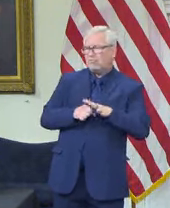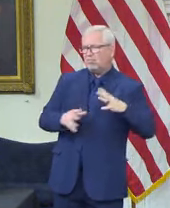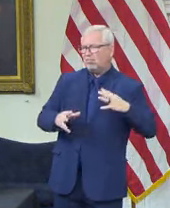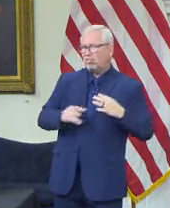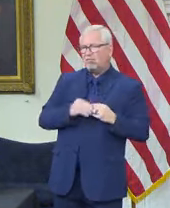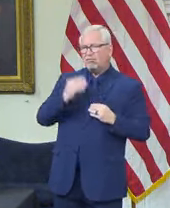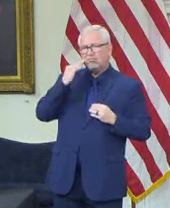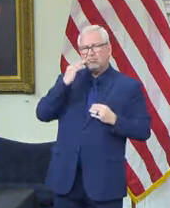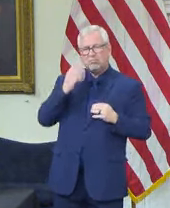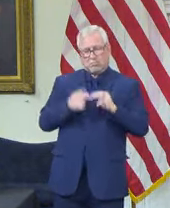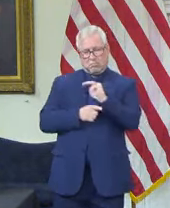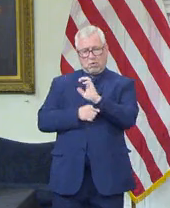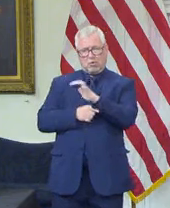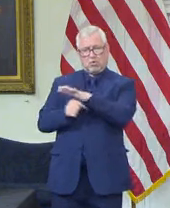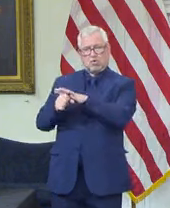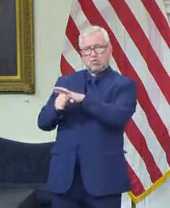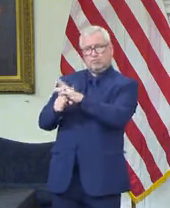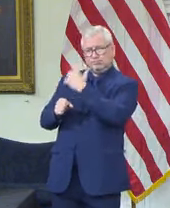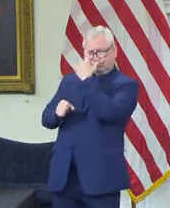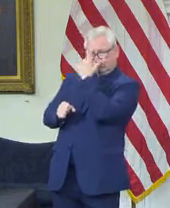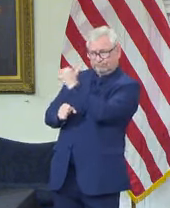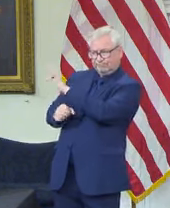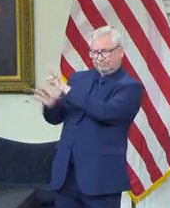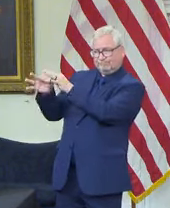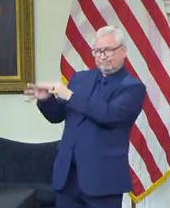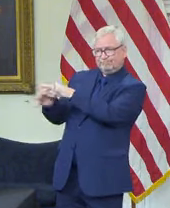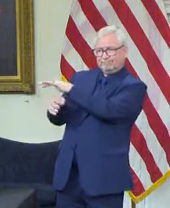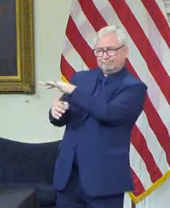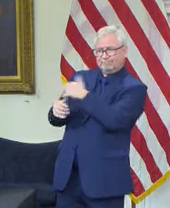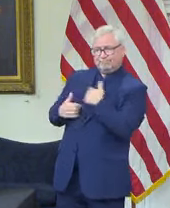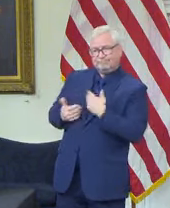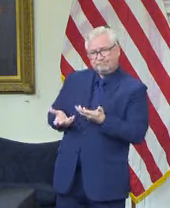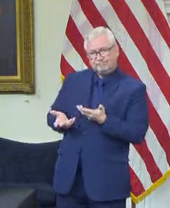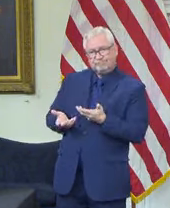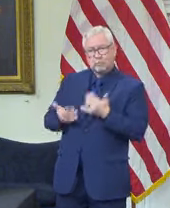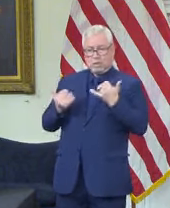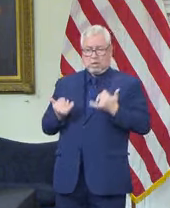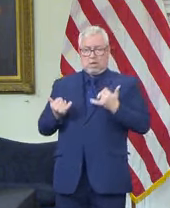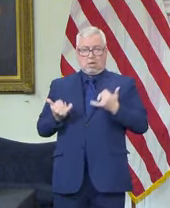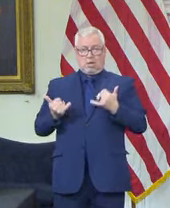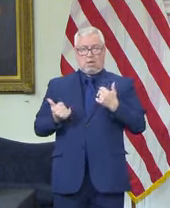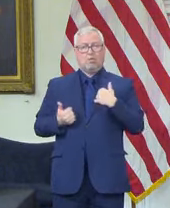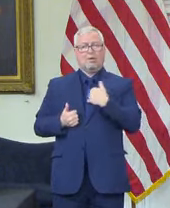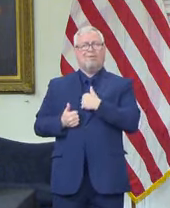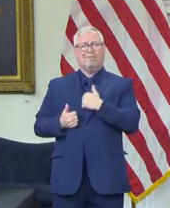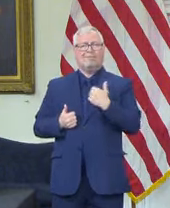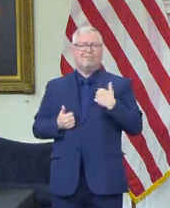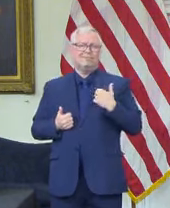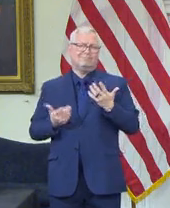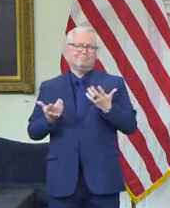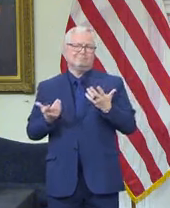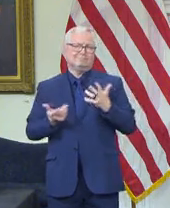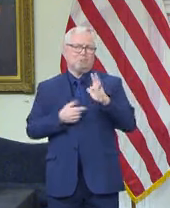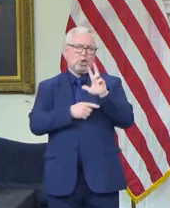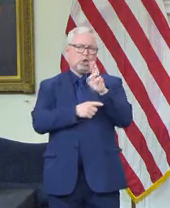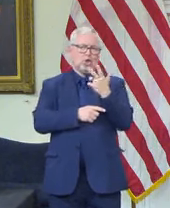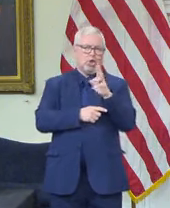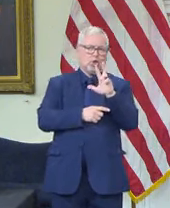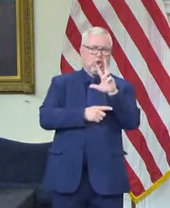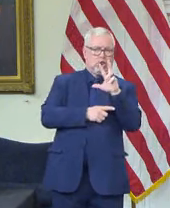safe. We currently have 30 kids in the hospital out of nearly 3,000. To shut